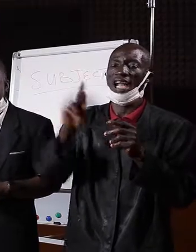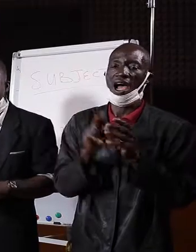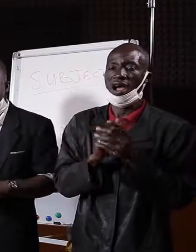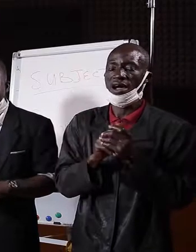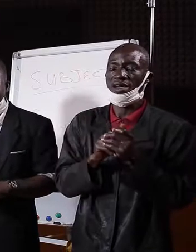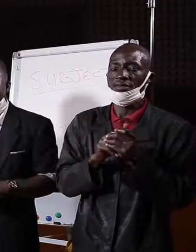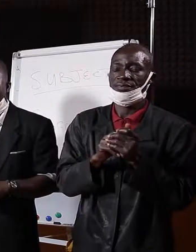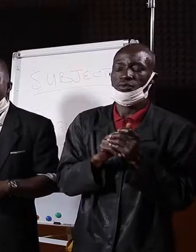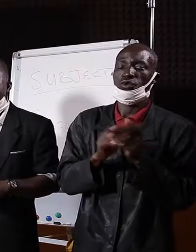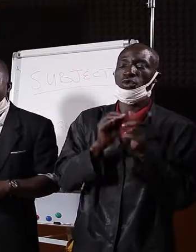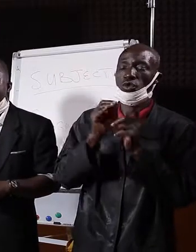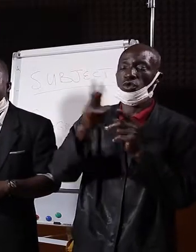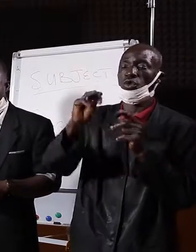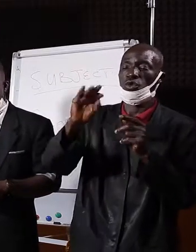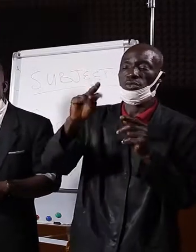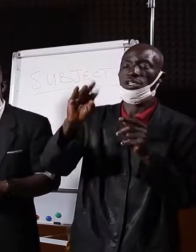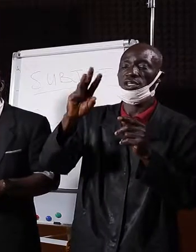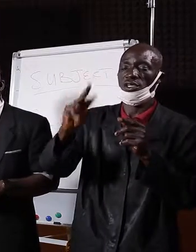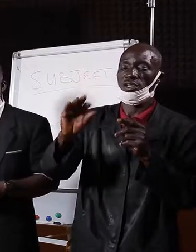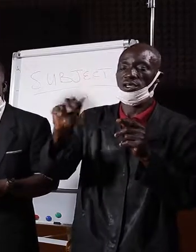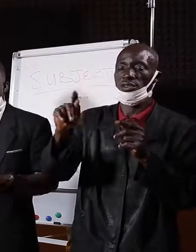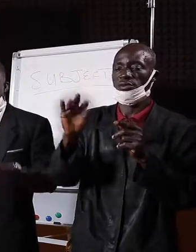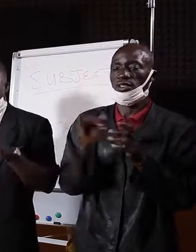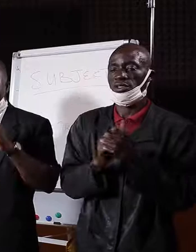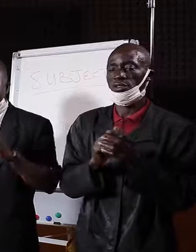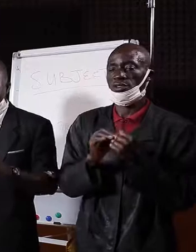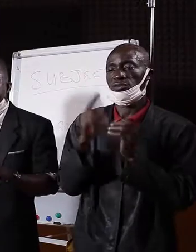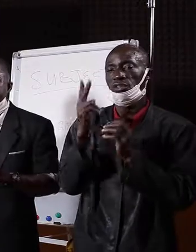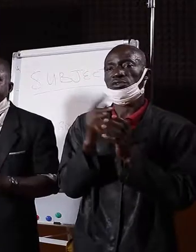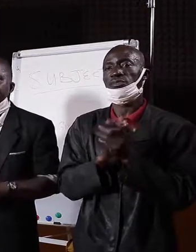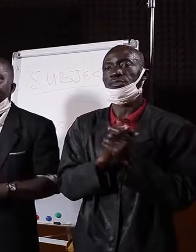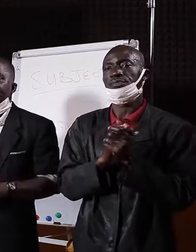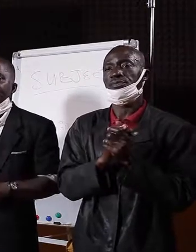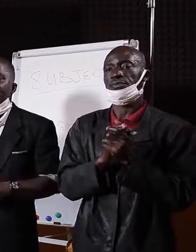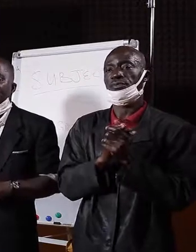Inorganic matter or minerals matter. Number 2,